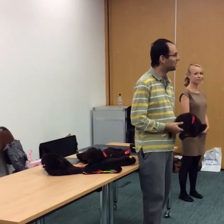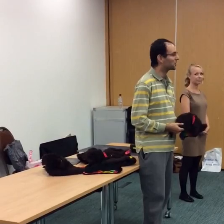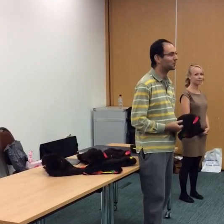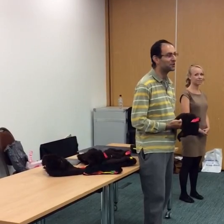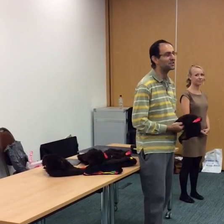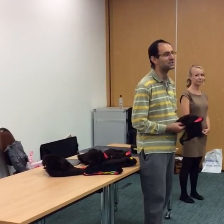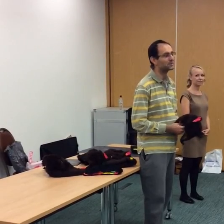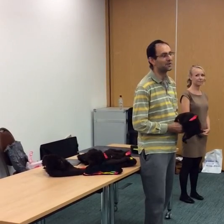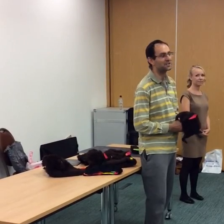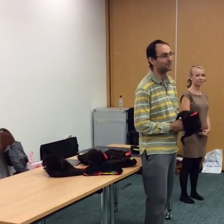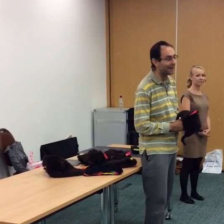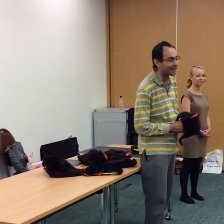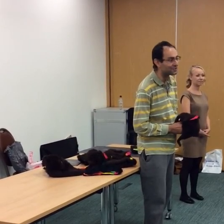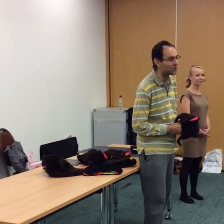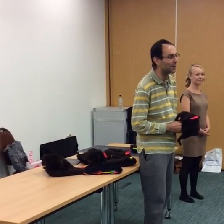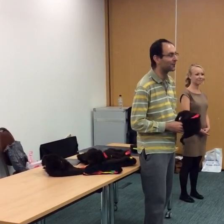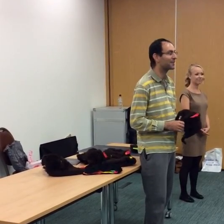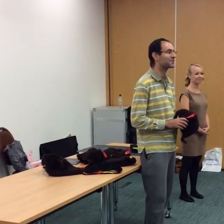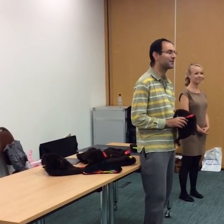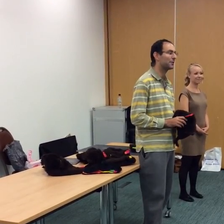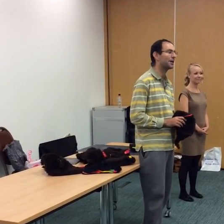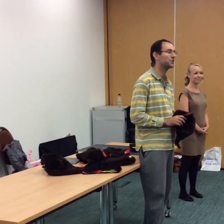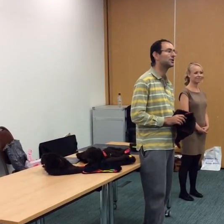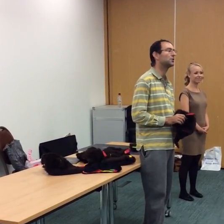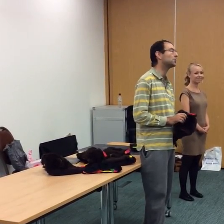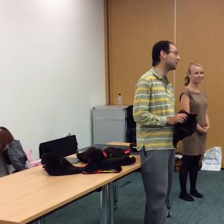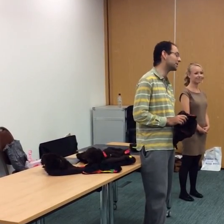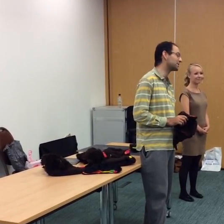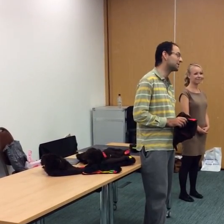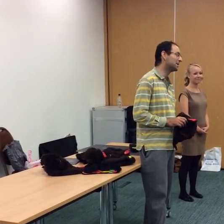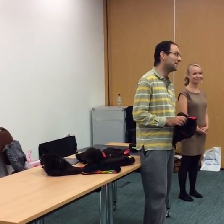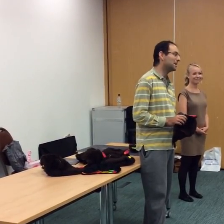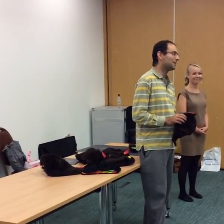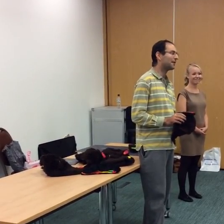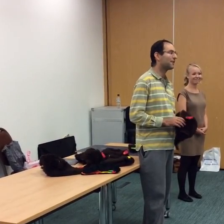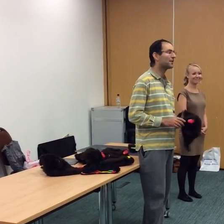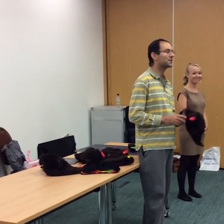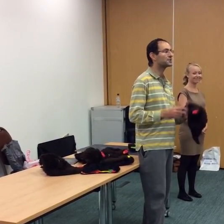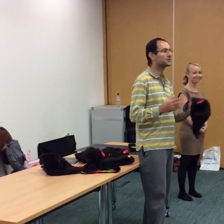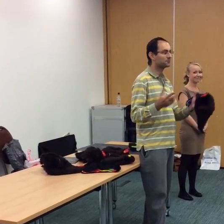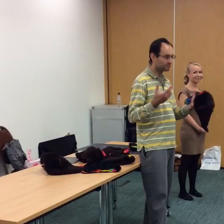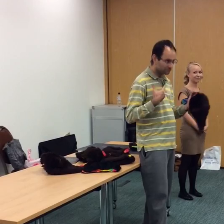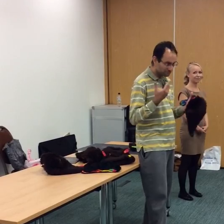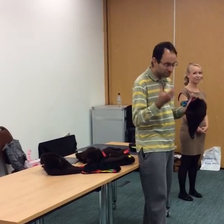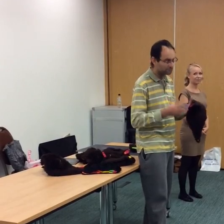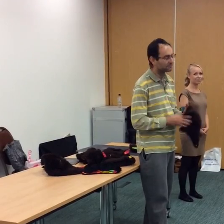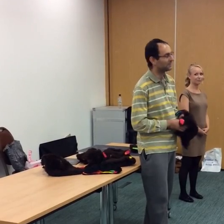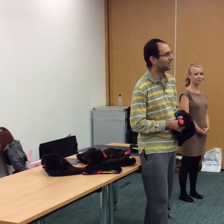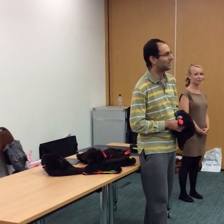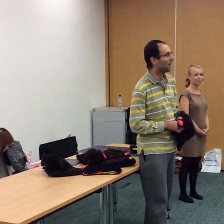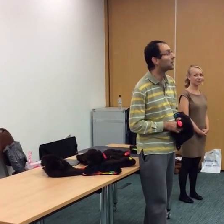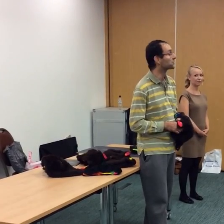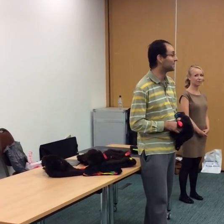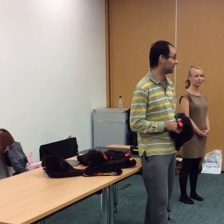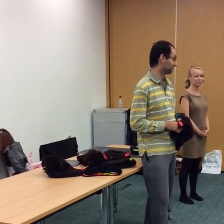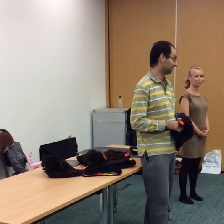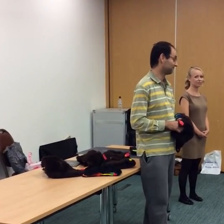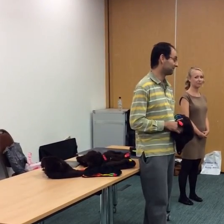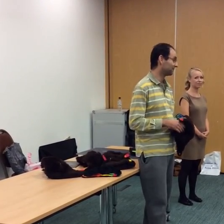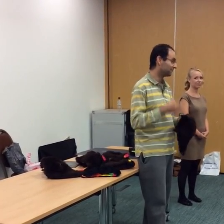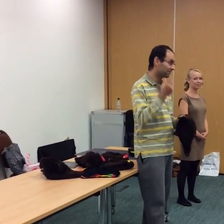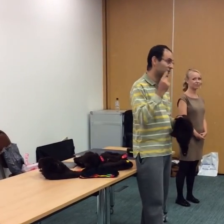two community-spirited bears who went with us everywhere doing good works. My father's asked